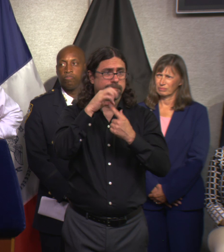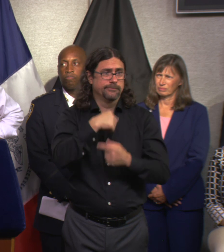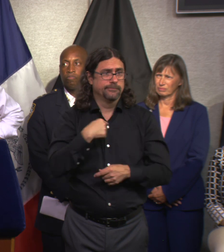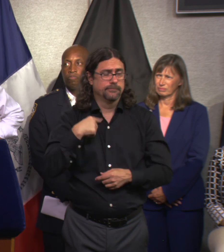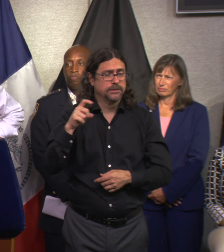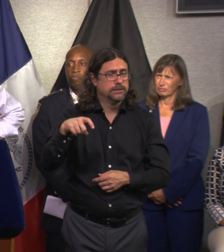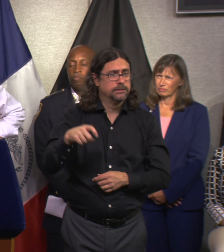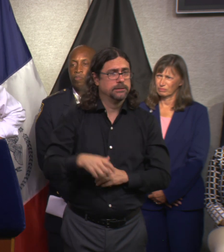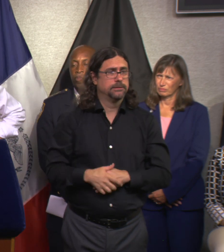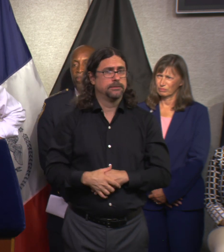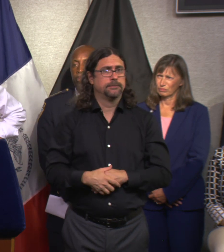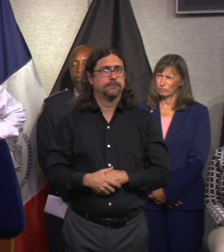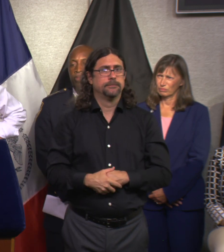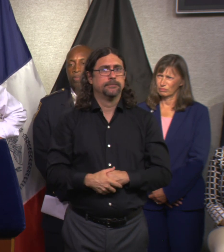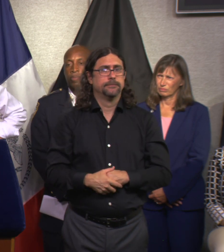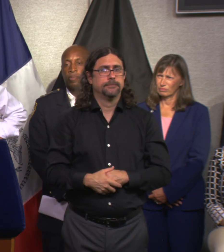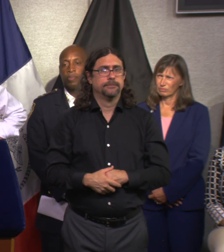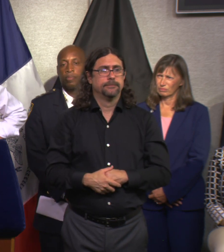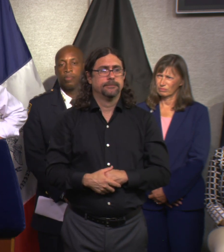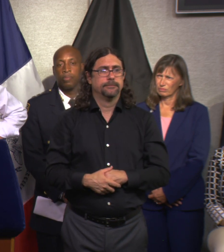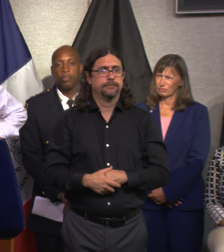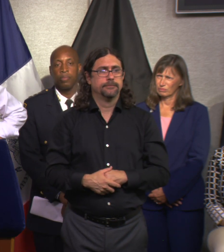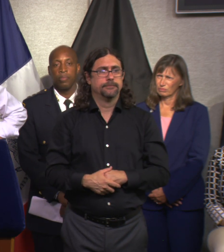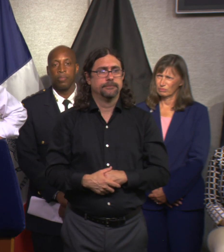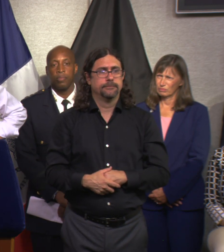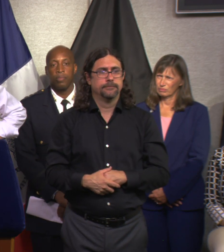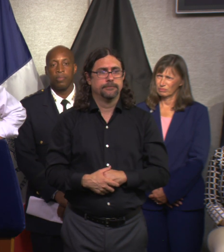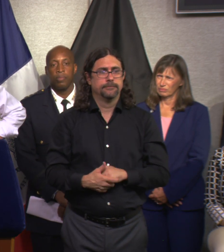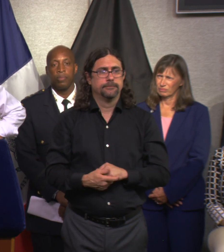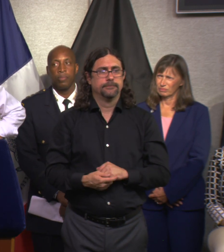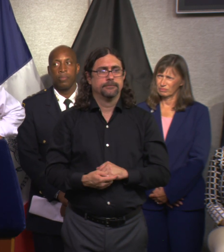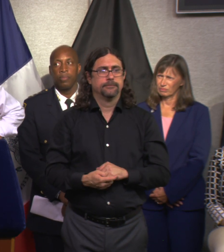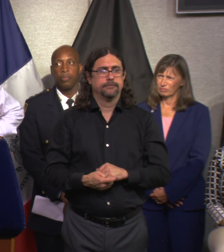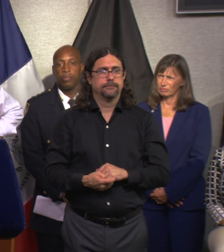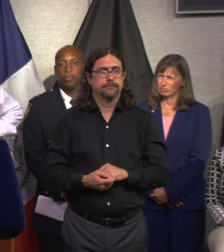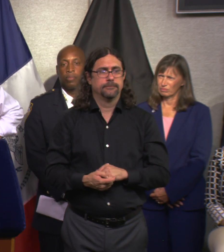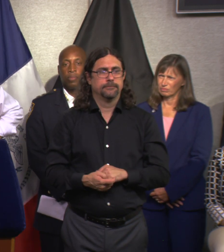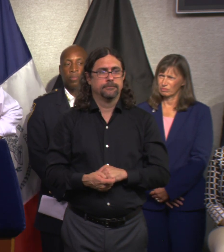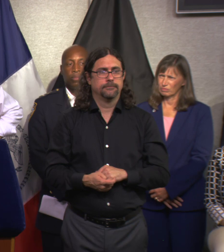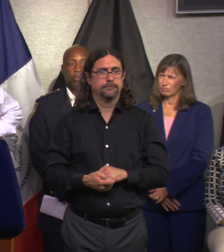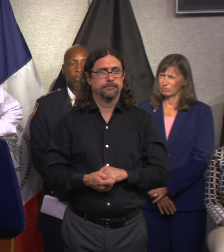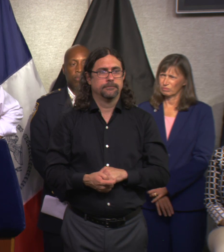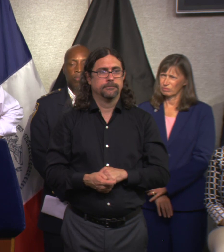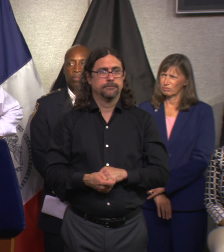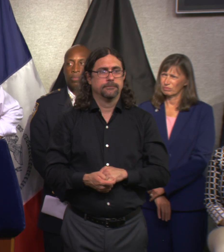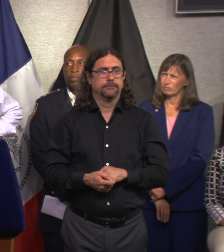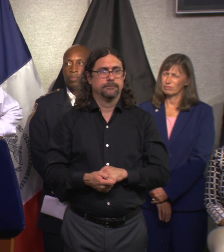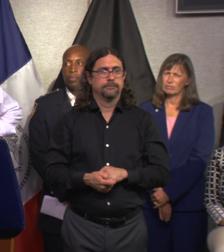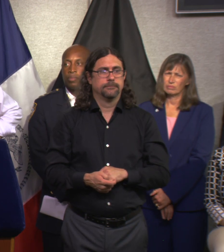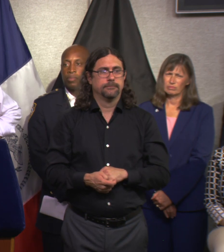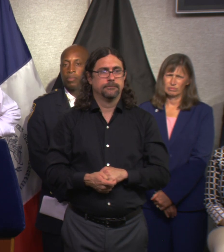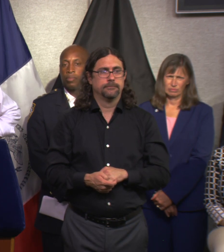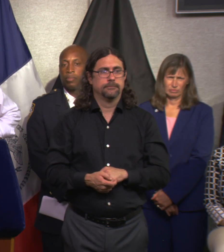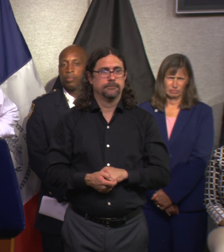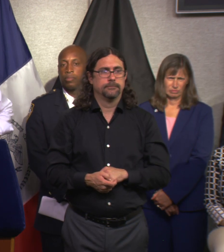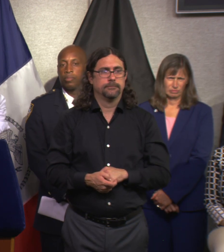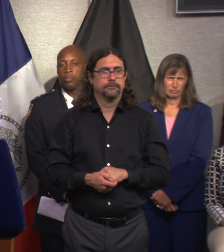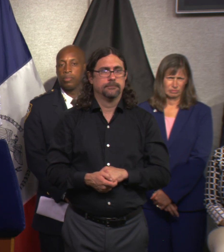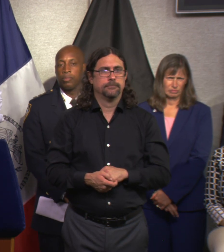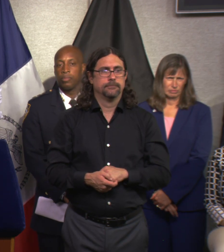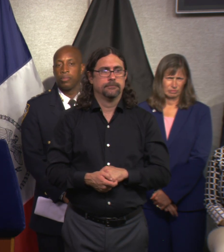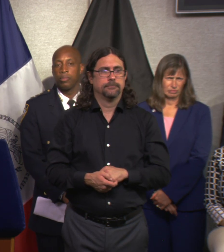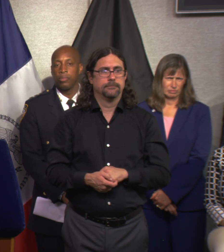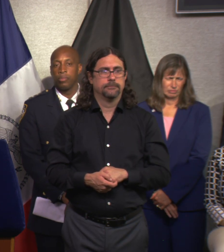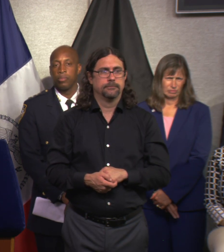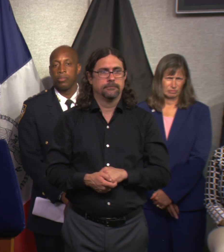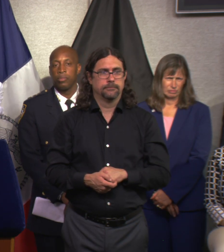question, this is uncharted territory for me because this is the first time we've had this level of heat in my administration, so it's a good question that we will answer.